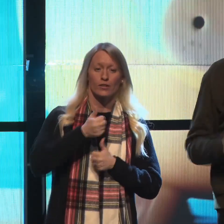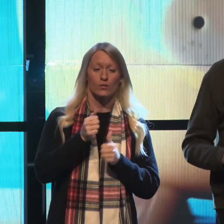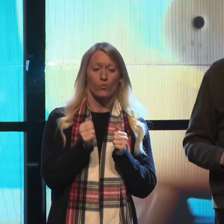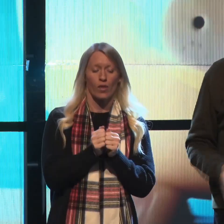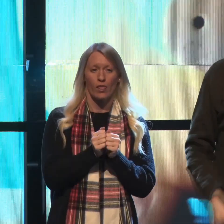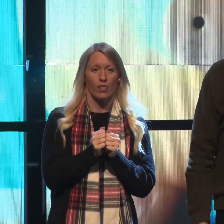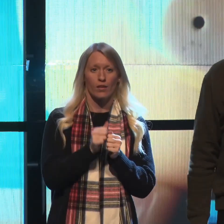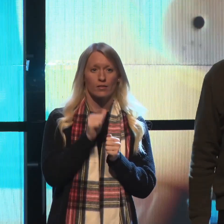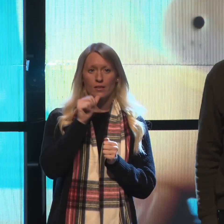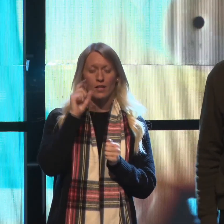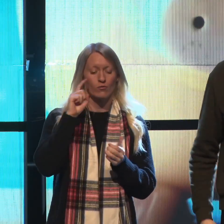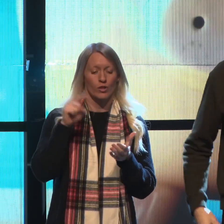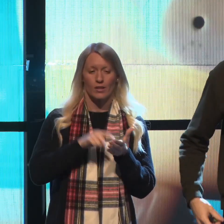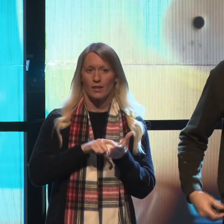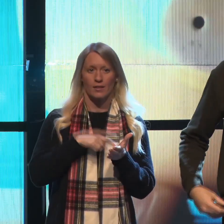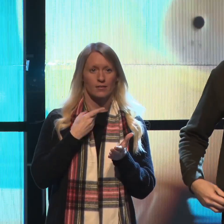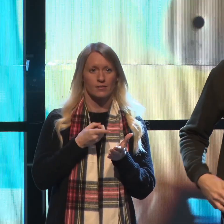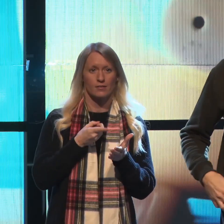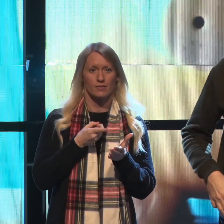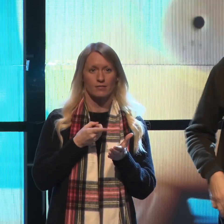we won't recognize ourselves.